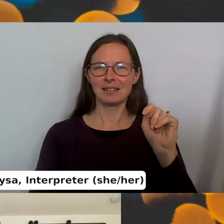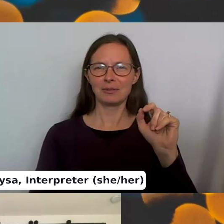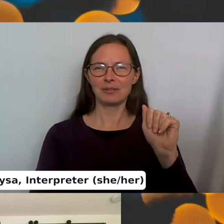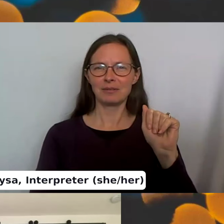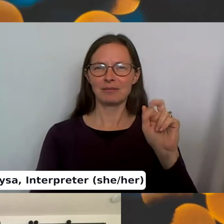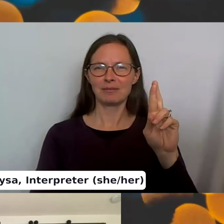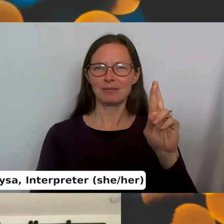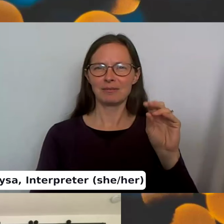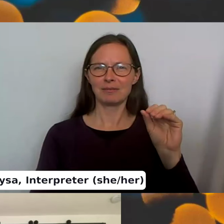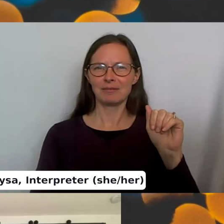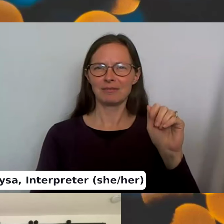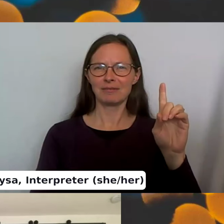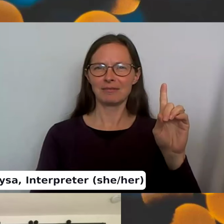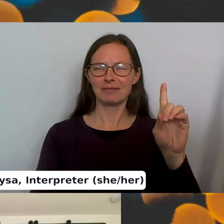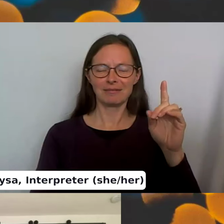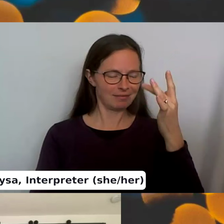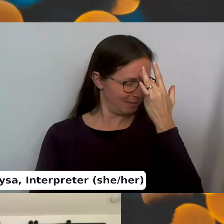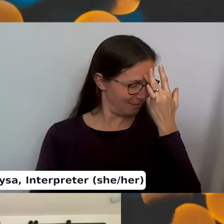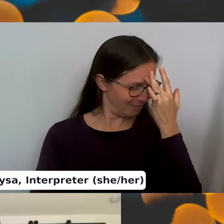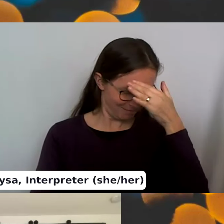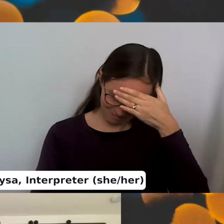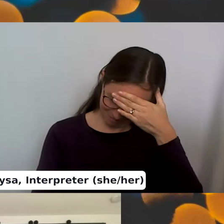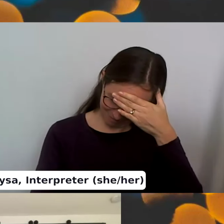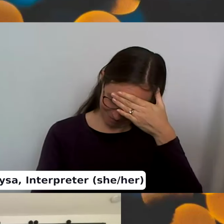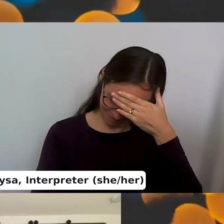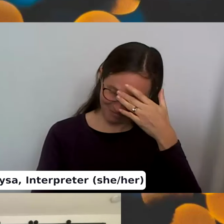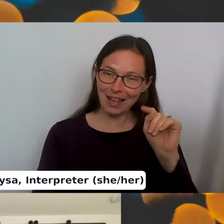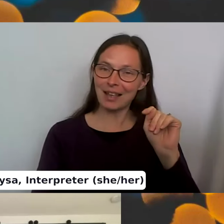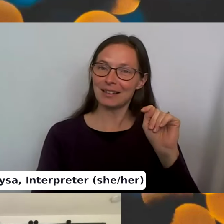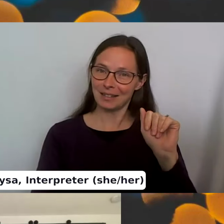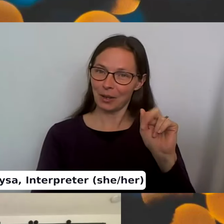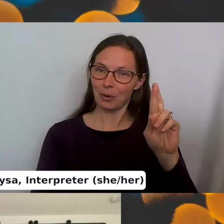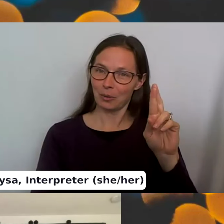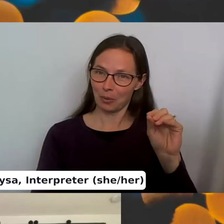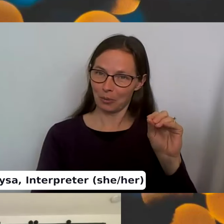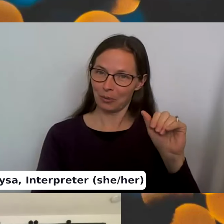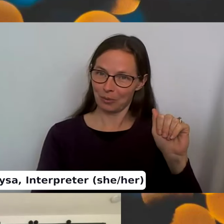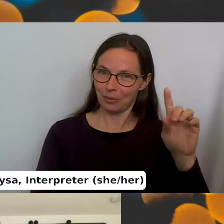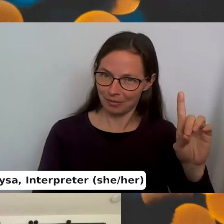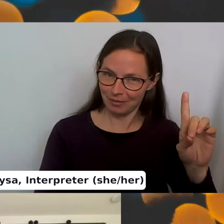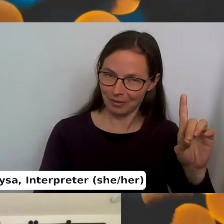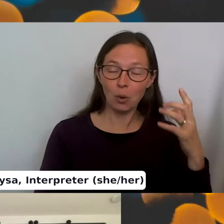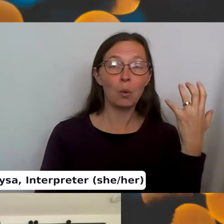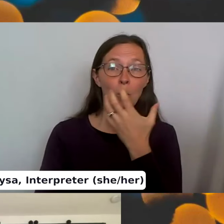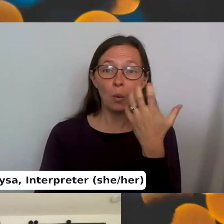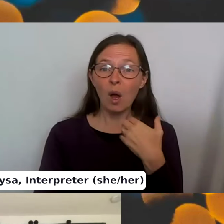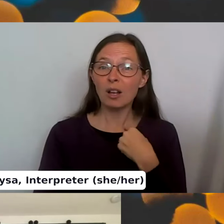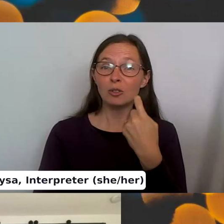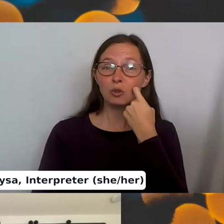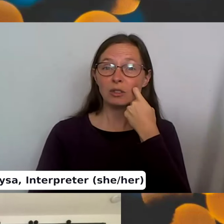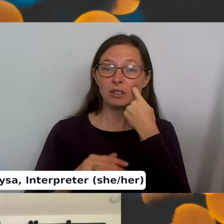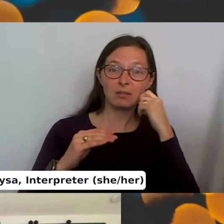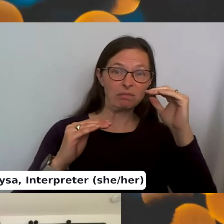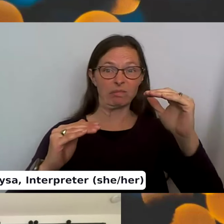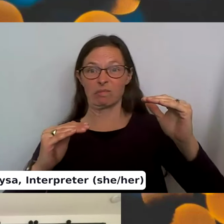Oh no. I've started it off really awkwardly. So really, the bar is now down here, and there's nothing but